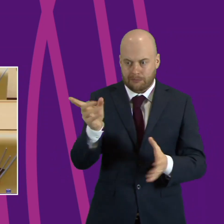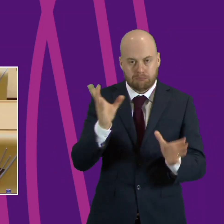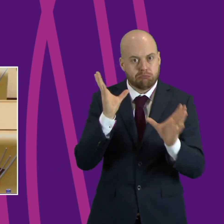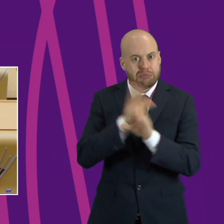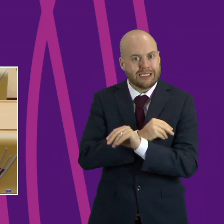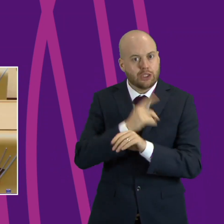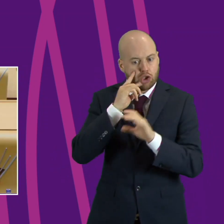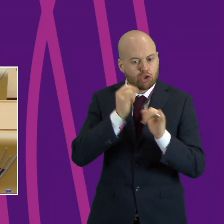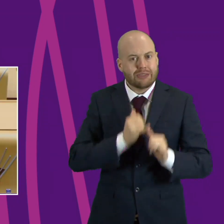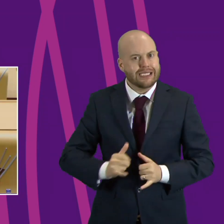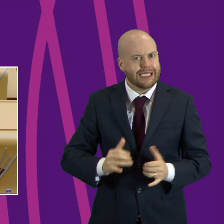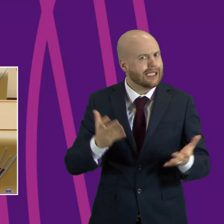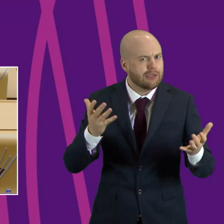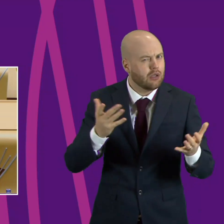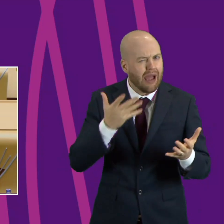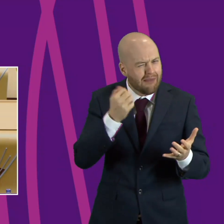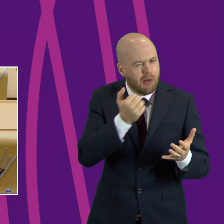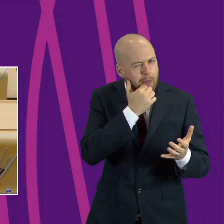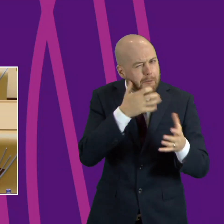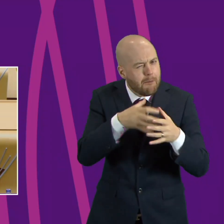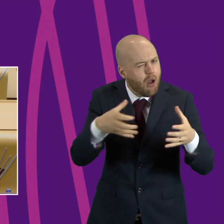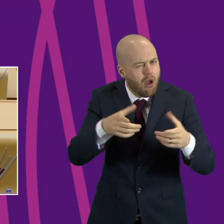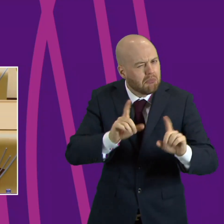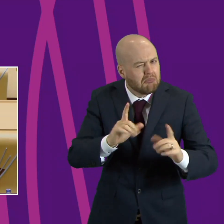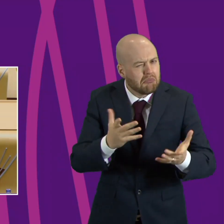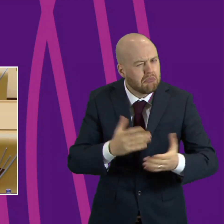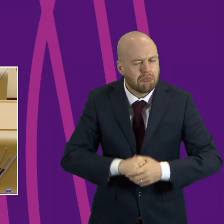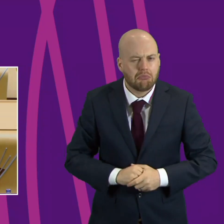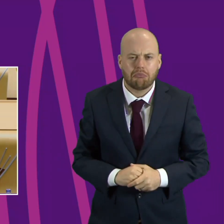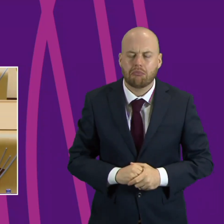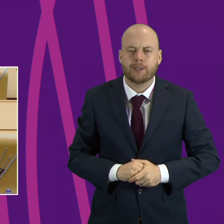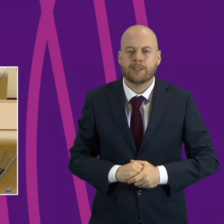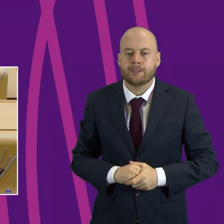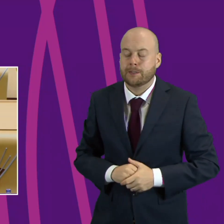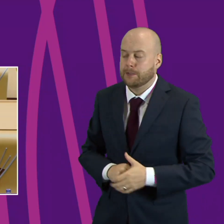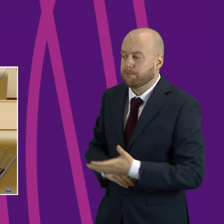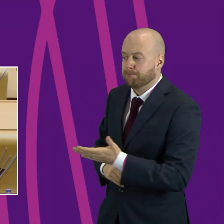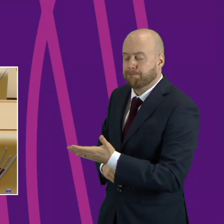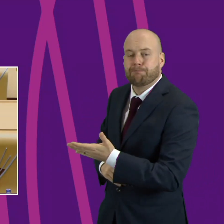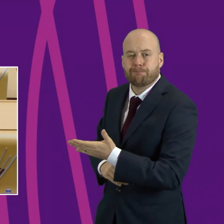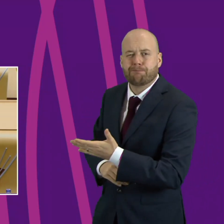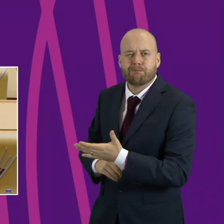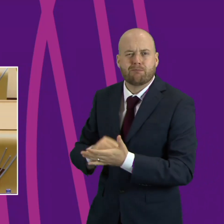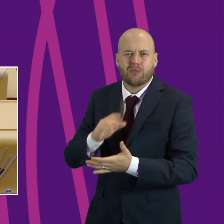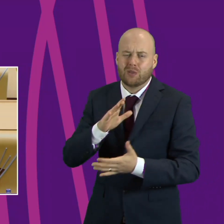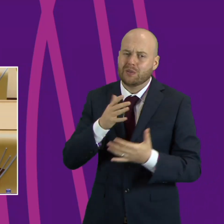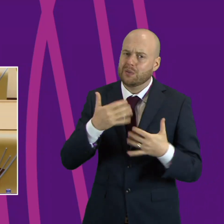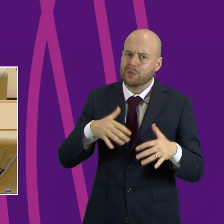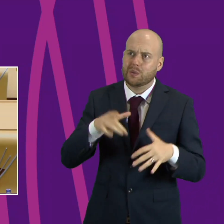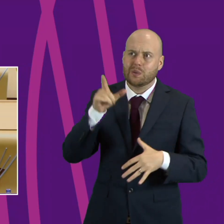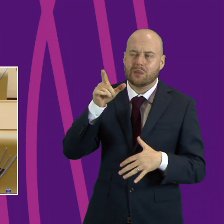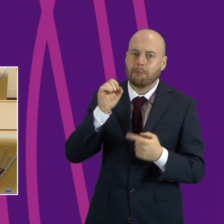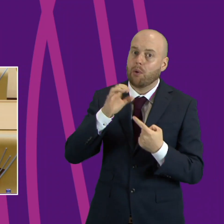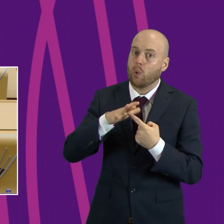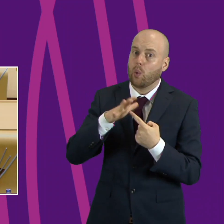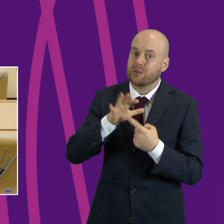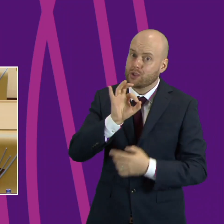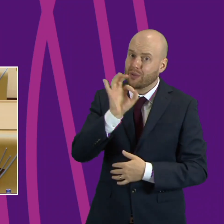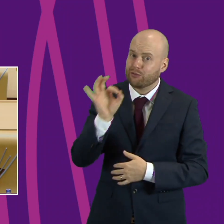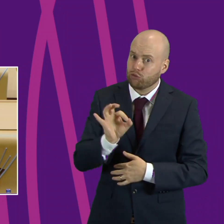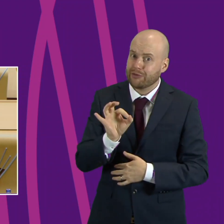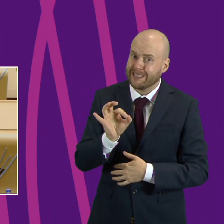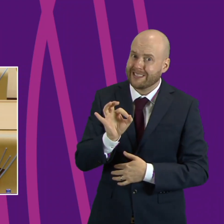Secretary. So I'm grateful to Ms McNeill for what is an important question and one that concerns me significantly, and that